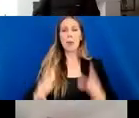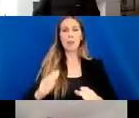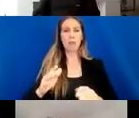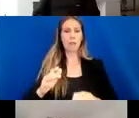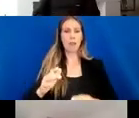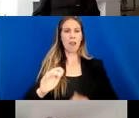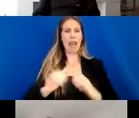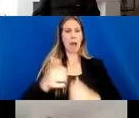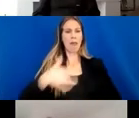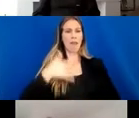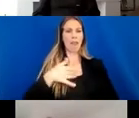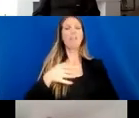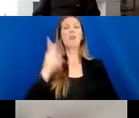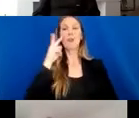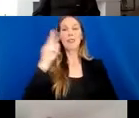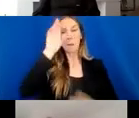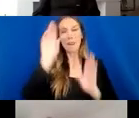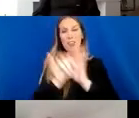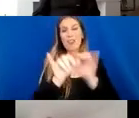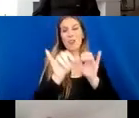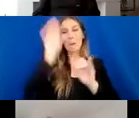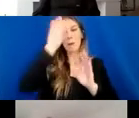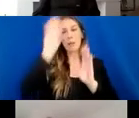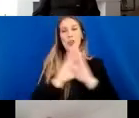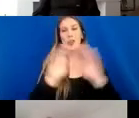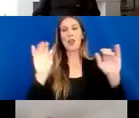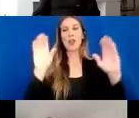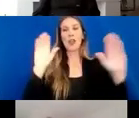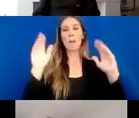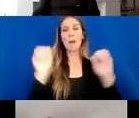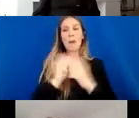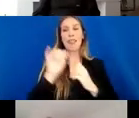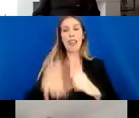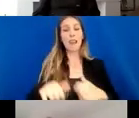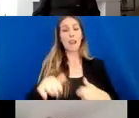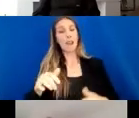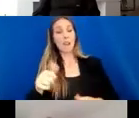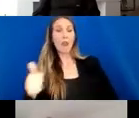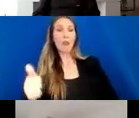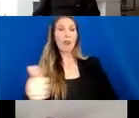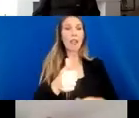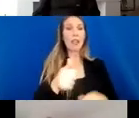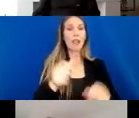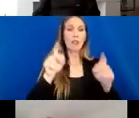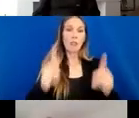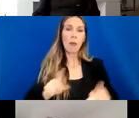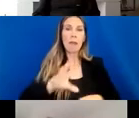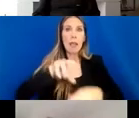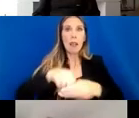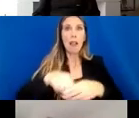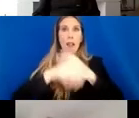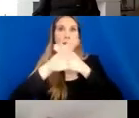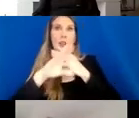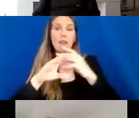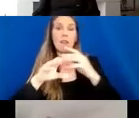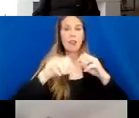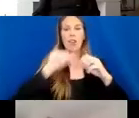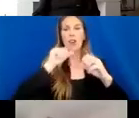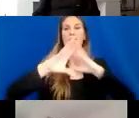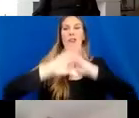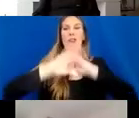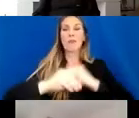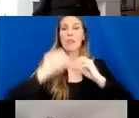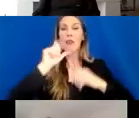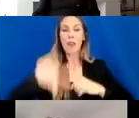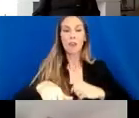for a roundtable. So it can be very engaging. Everybody can be on camera, you can use chat, you can screen share, multiple people can screen